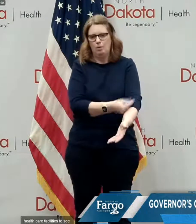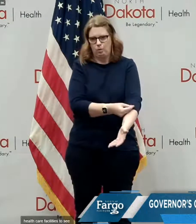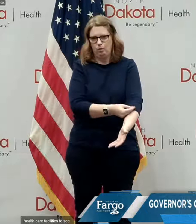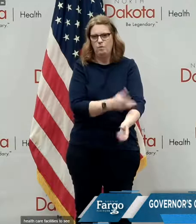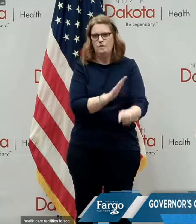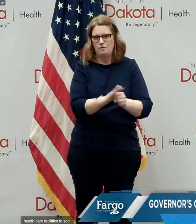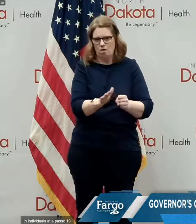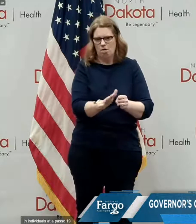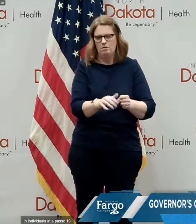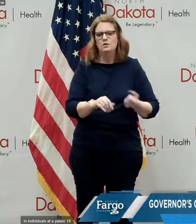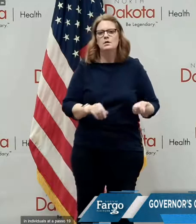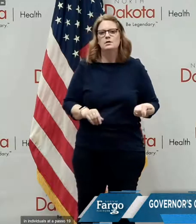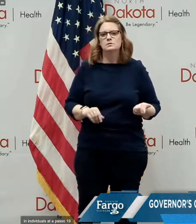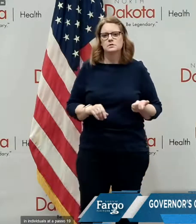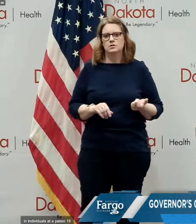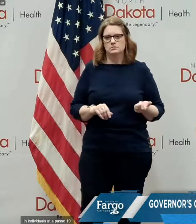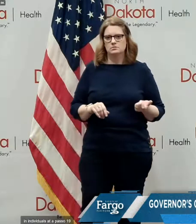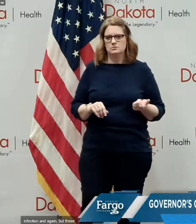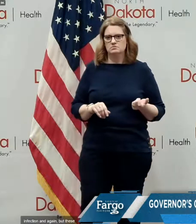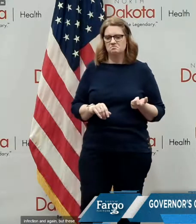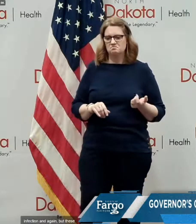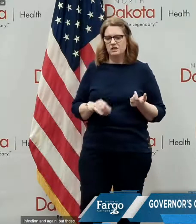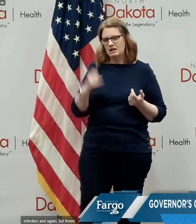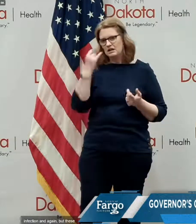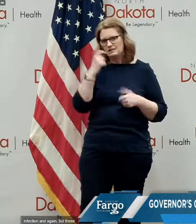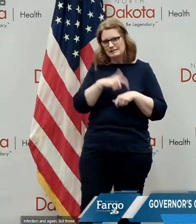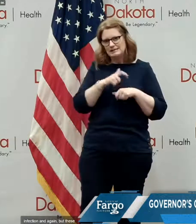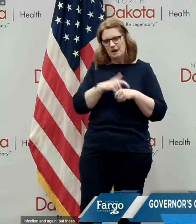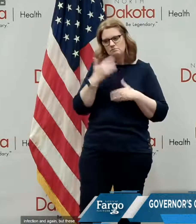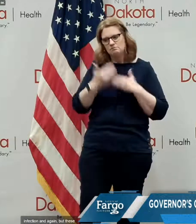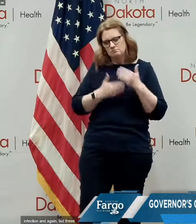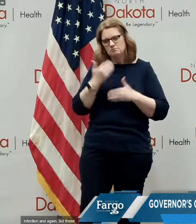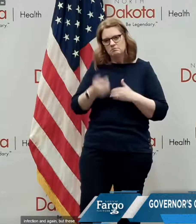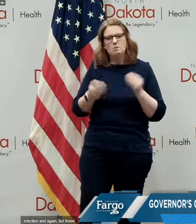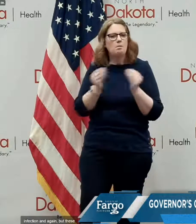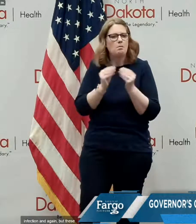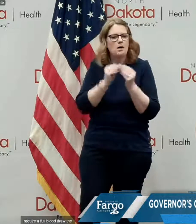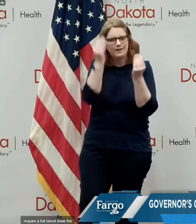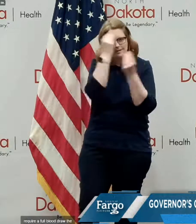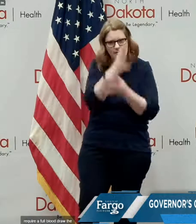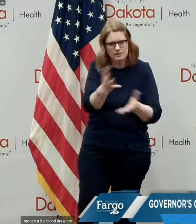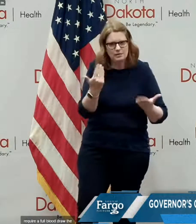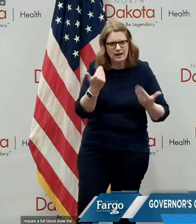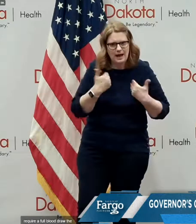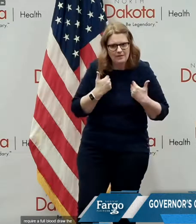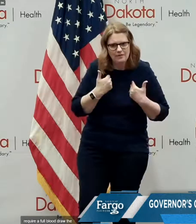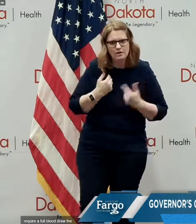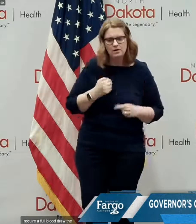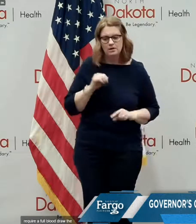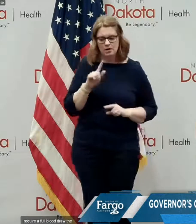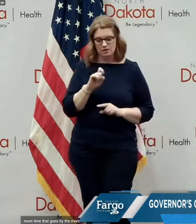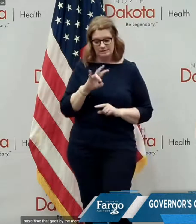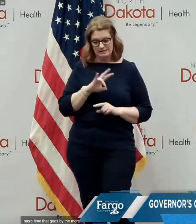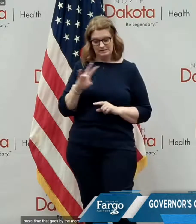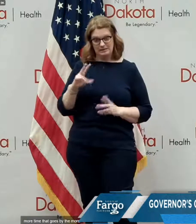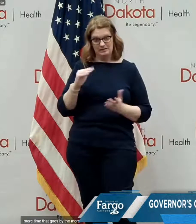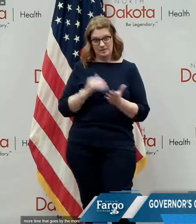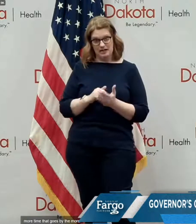likely the more data we'll have. And to date, of those